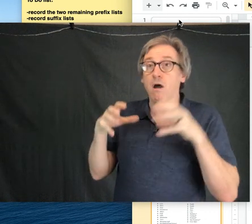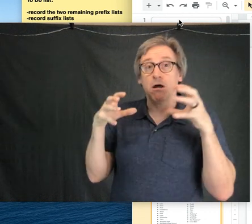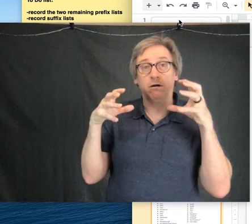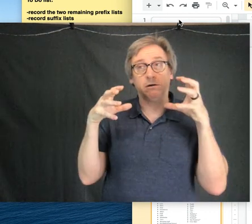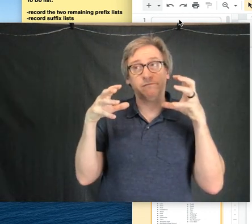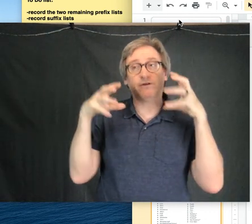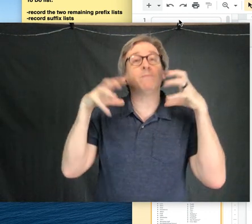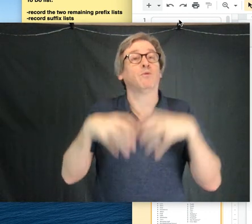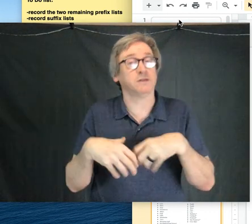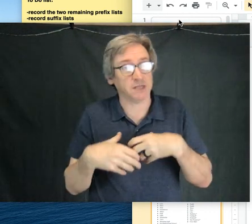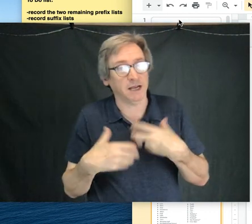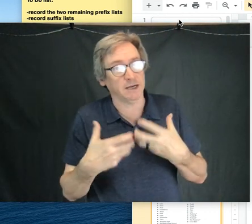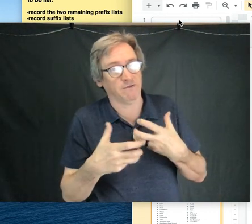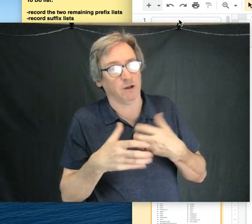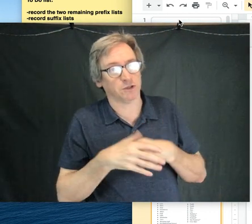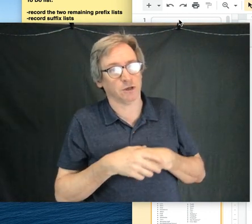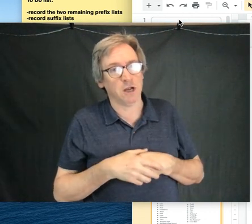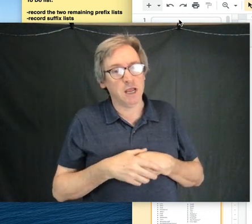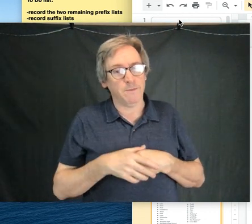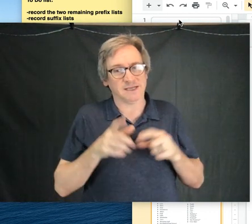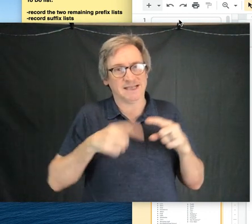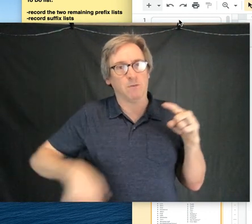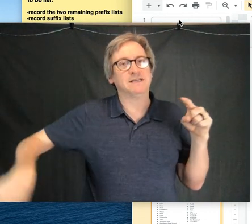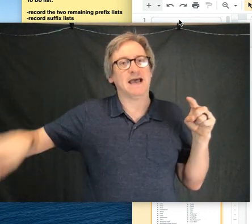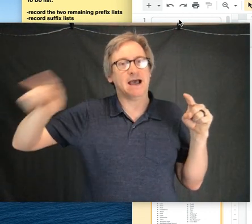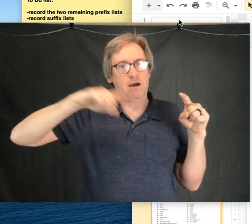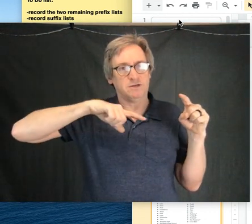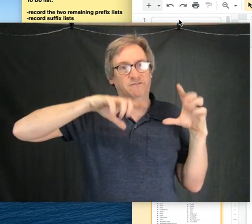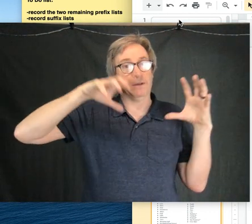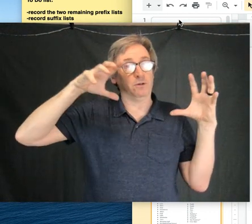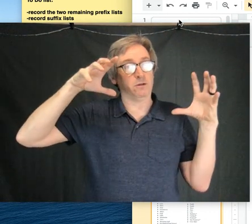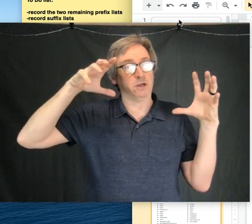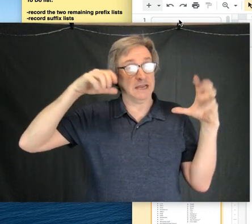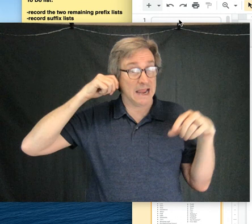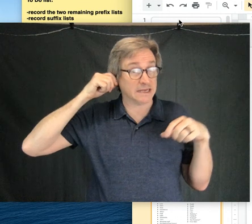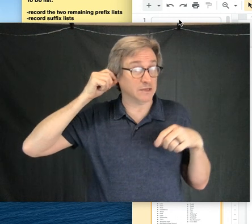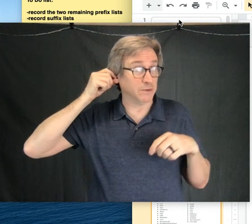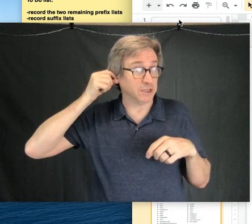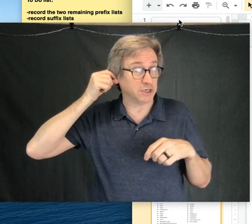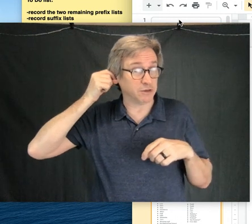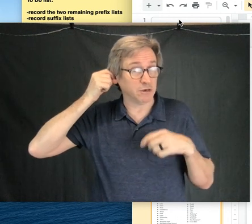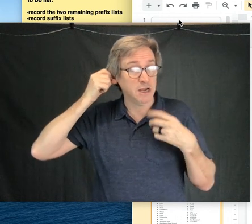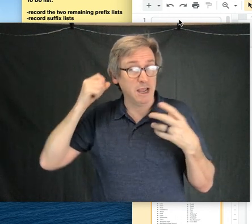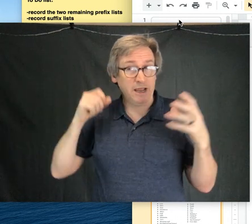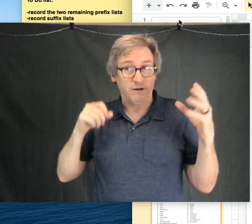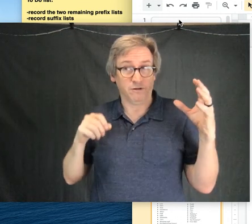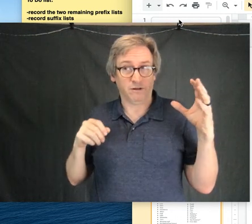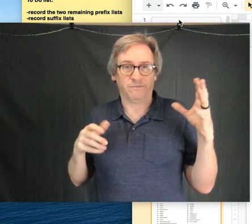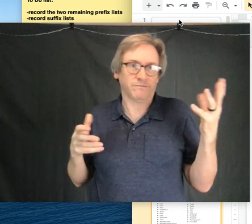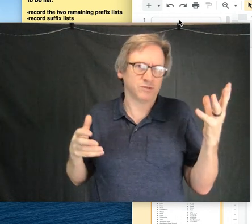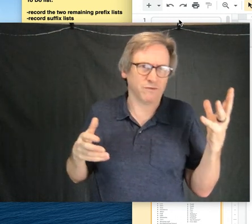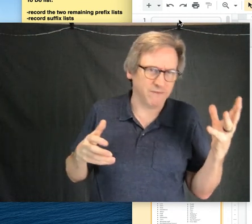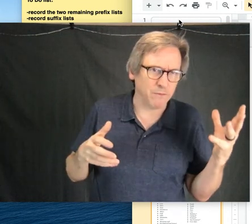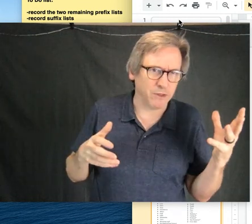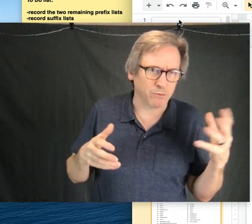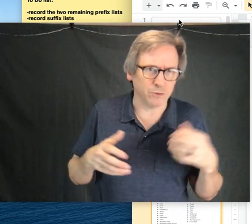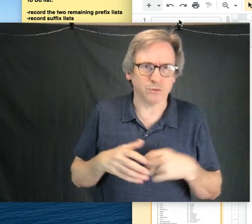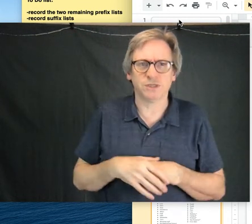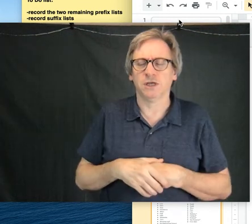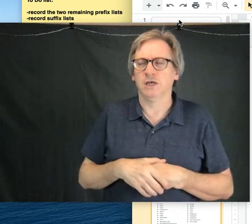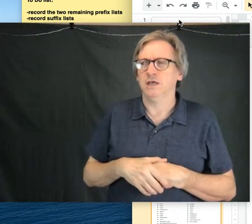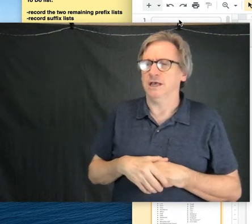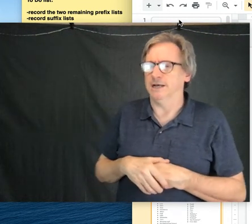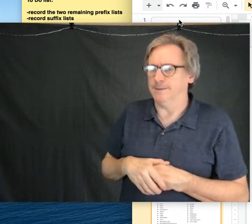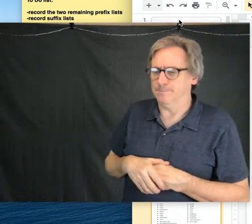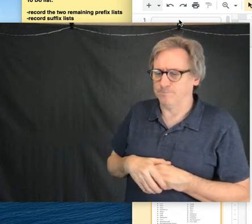very, very important sign in deaf culture because that was how deaf people connected with each other and sort of found their